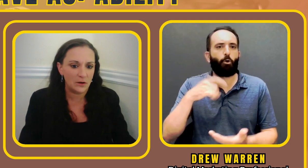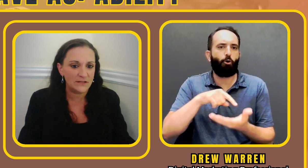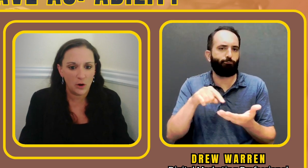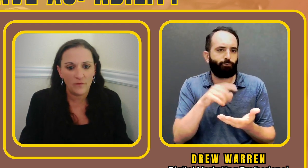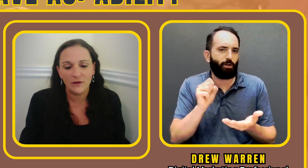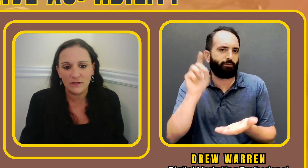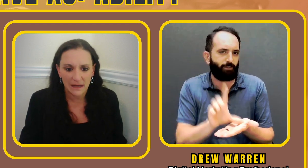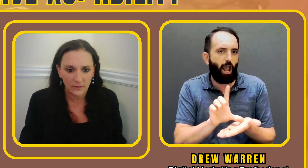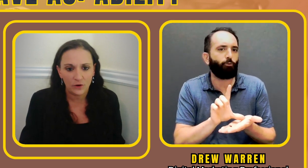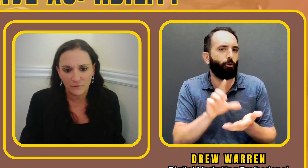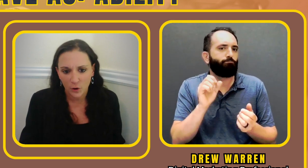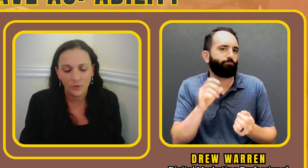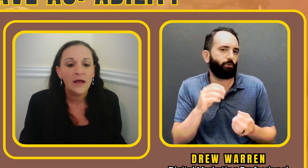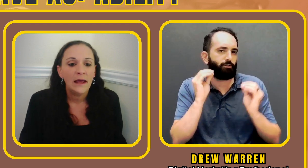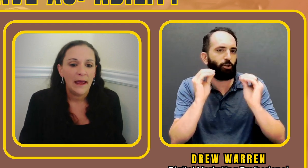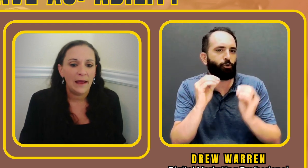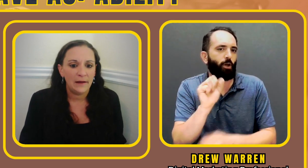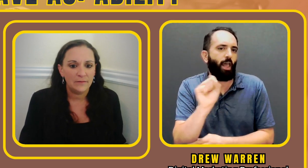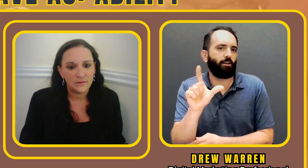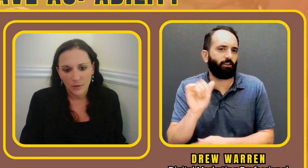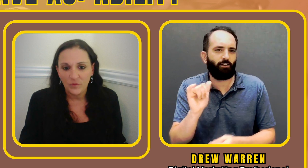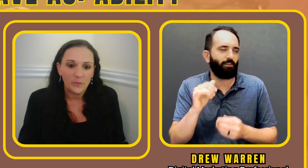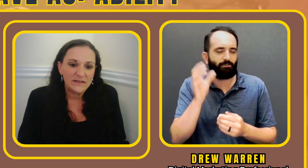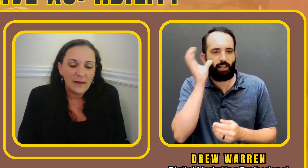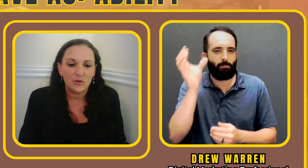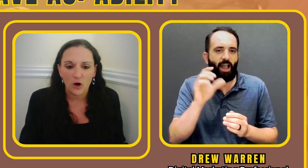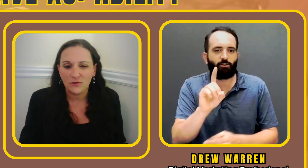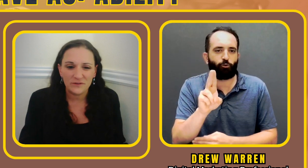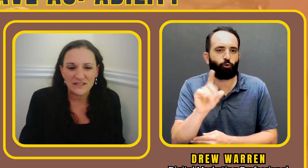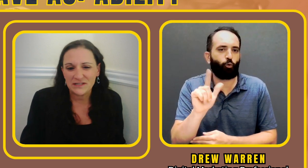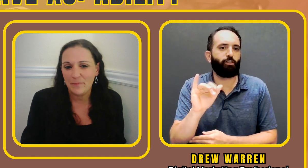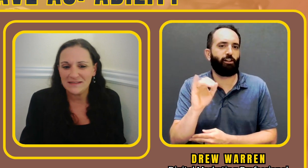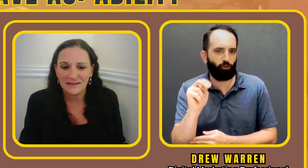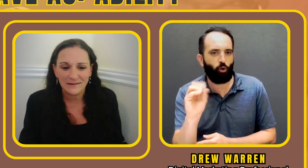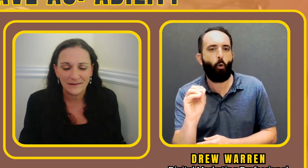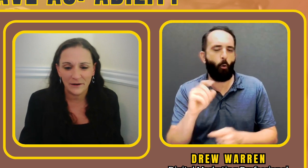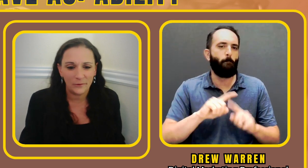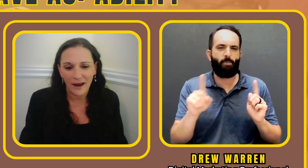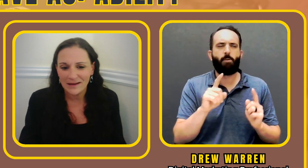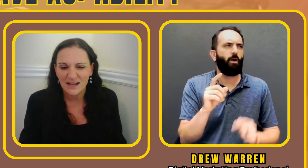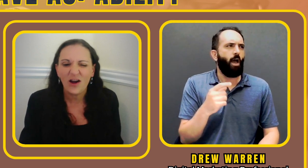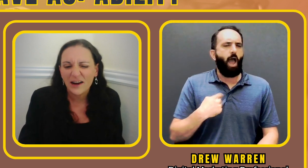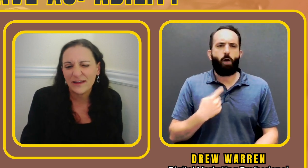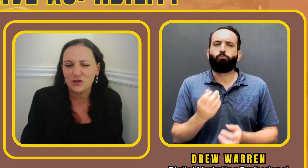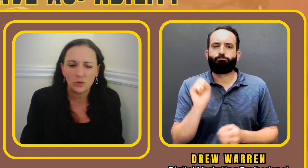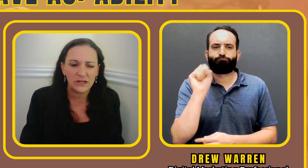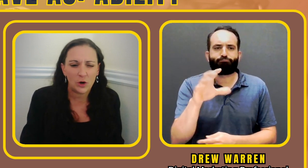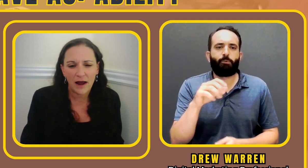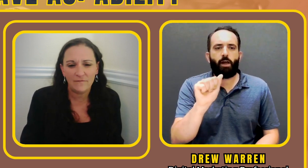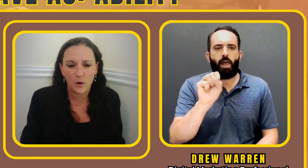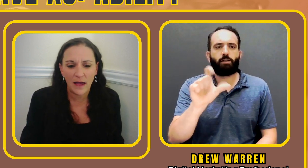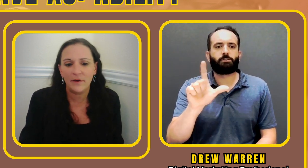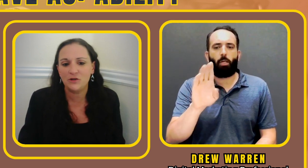apps also that you can download on your phone, and that'll be able to walk you through and teach you some basic, ASL, kind of like a dual